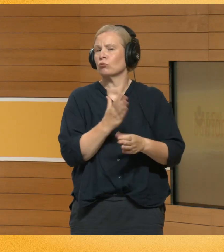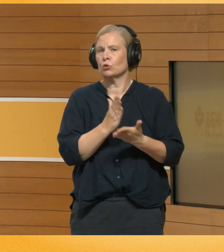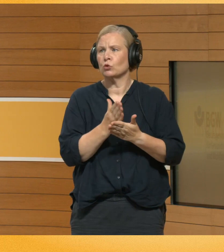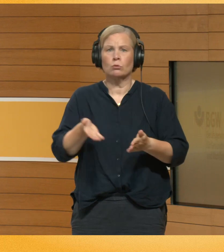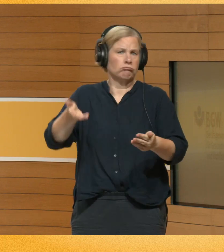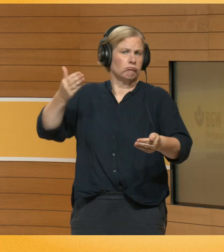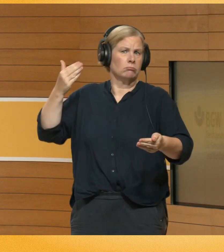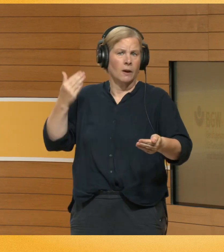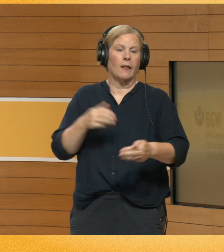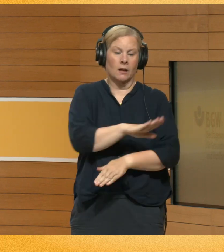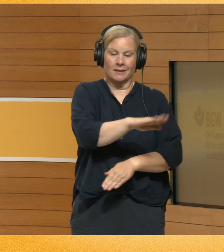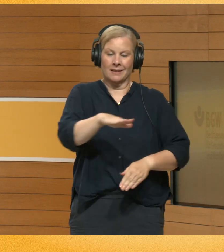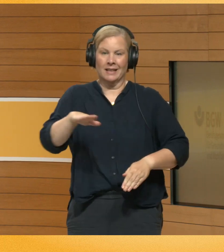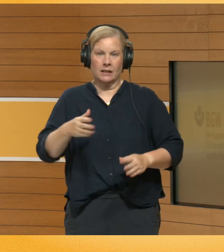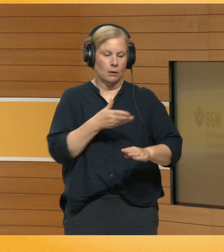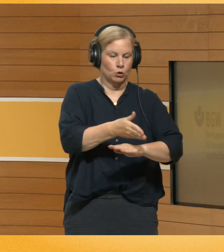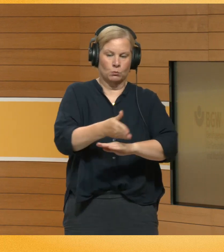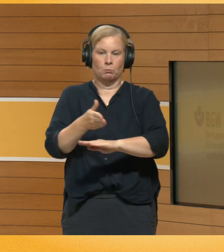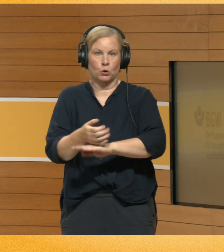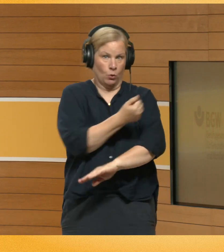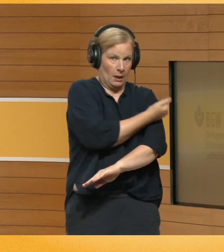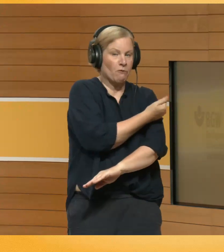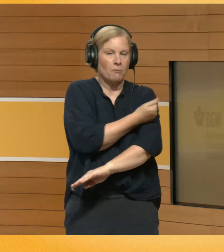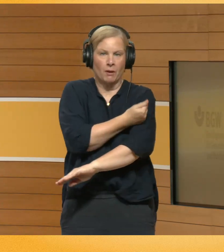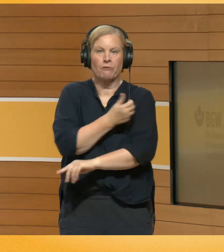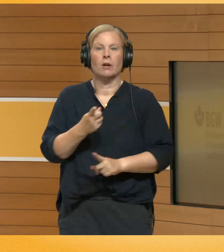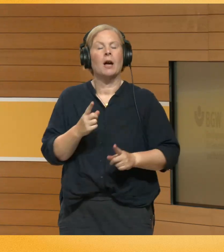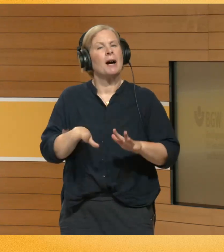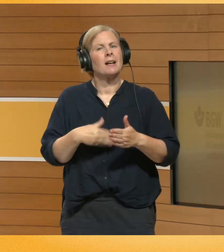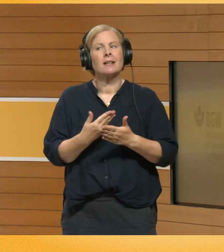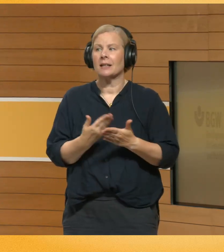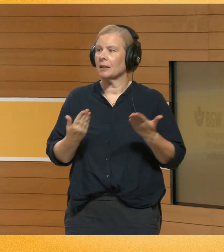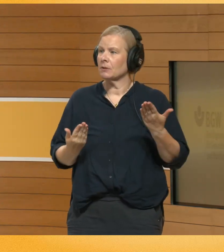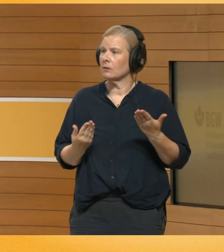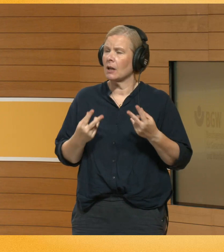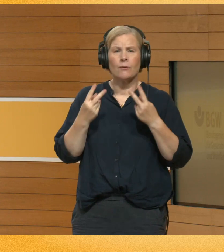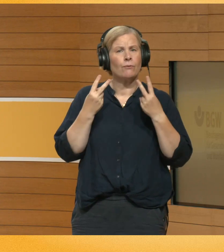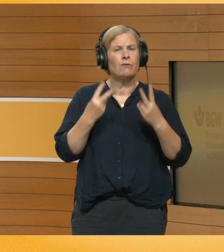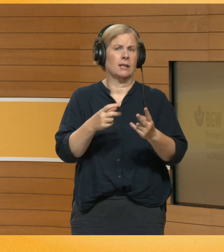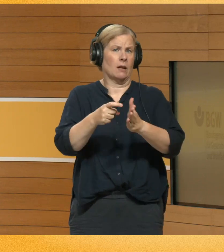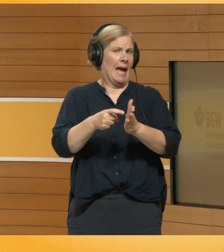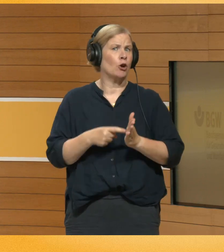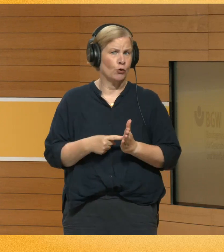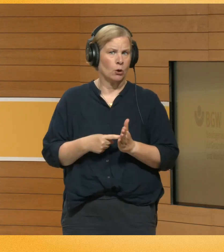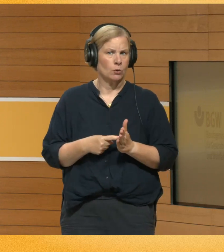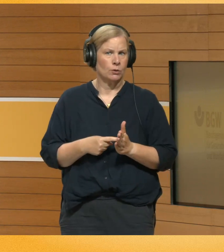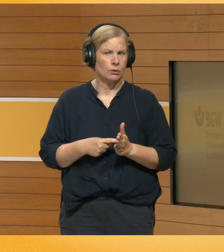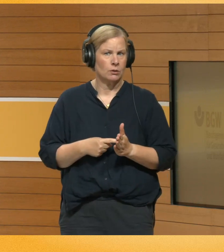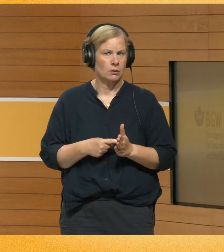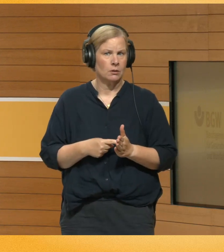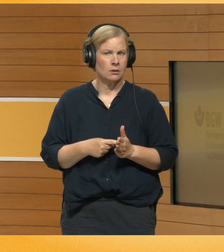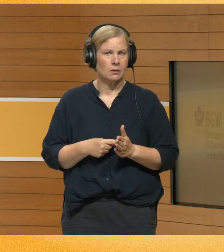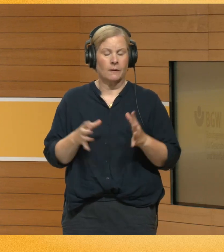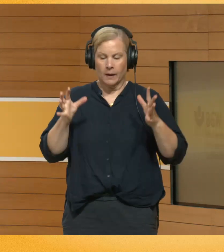highlighting some of the critical challenges that healthcare workers faced, especially during the COVID. One